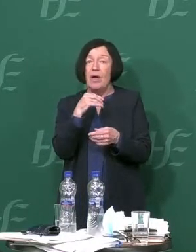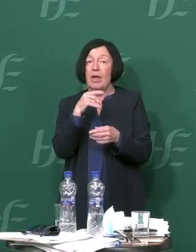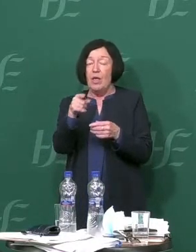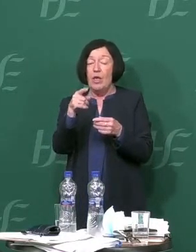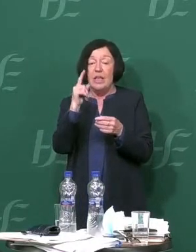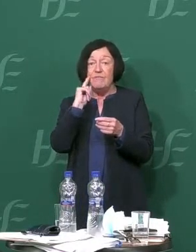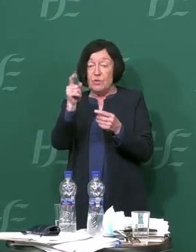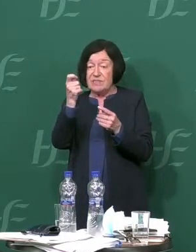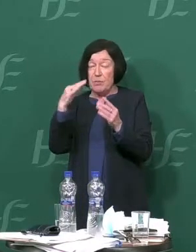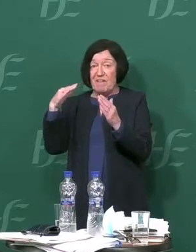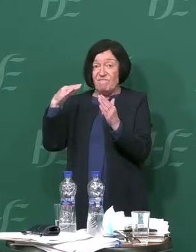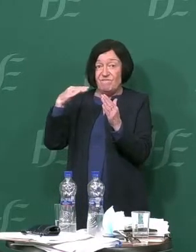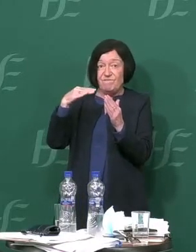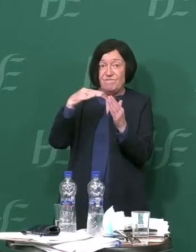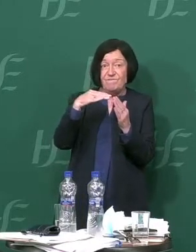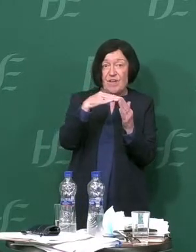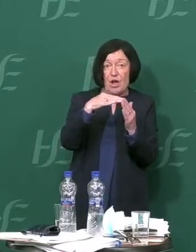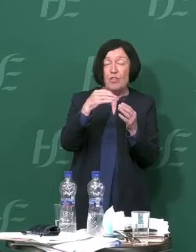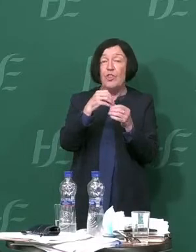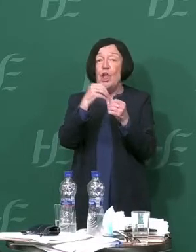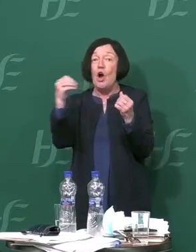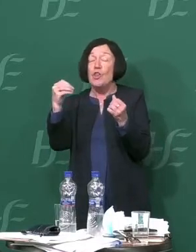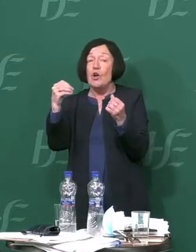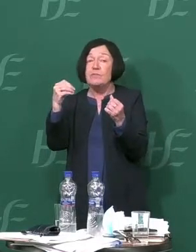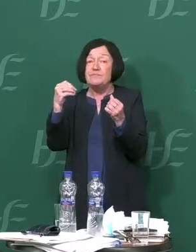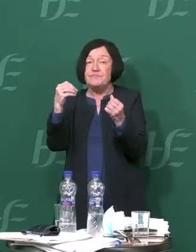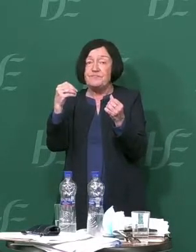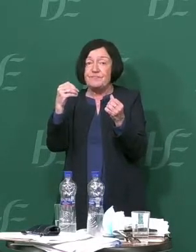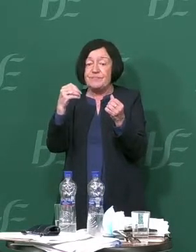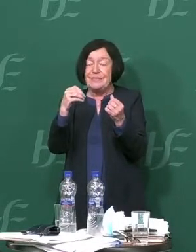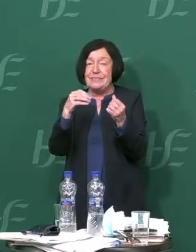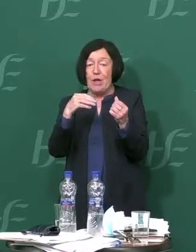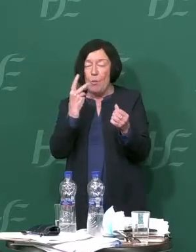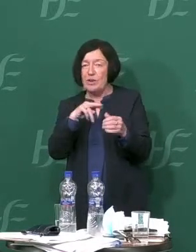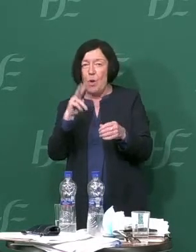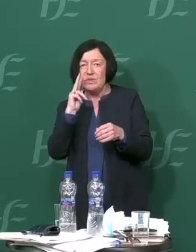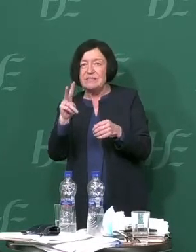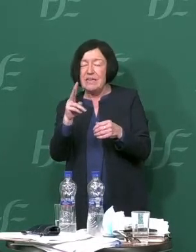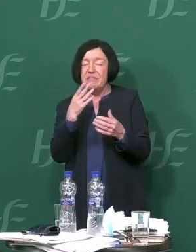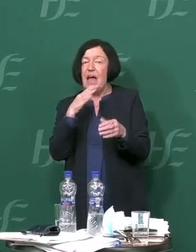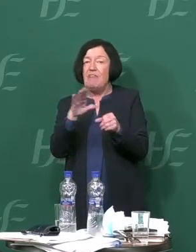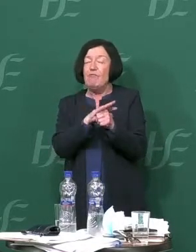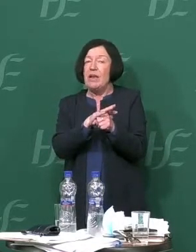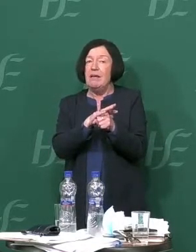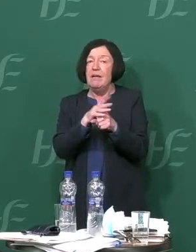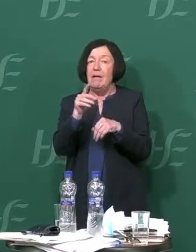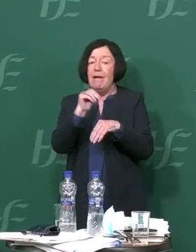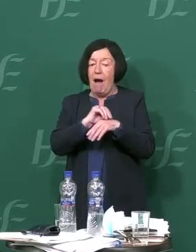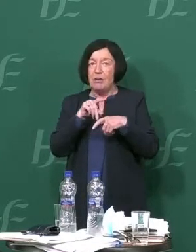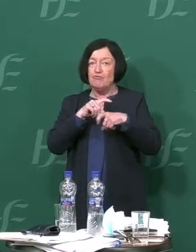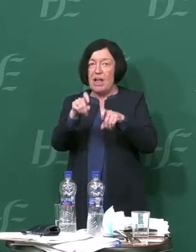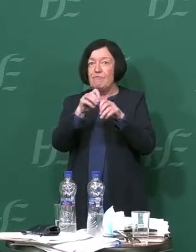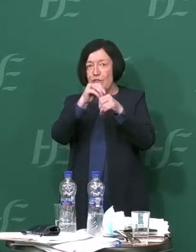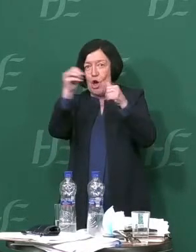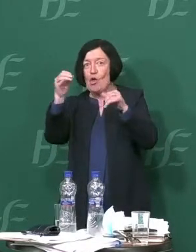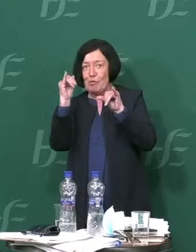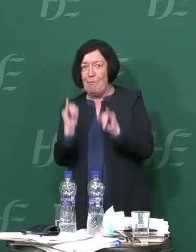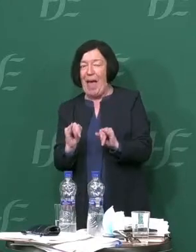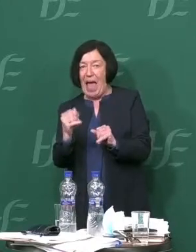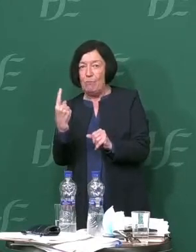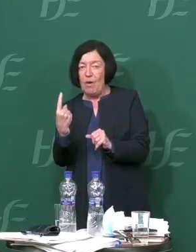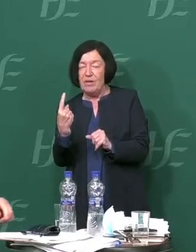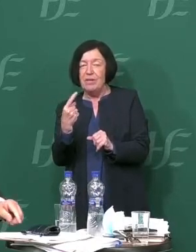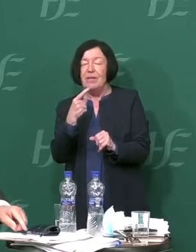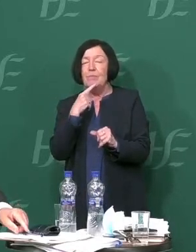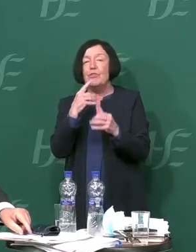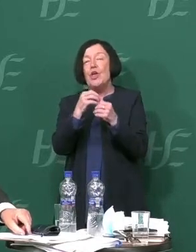flatter curves. The other curves are steep, and we don't seem to be, thankfully, on track for those at the moment.